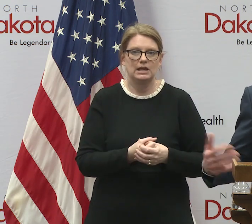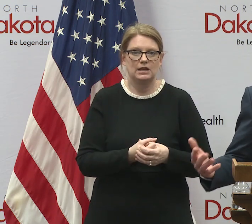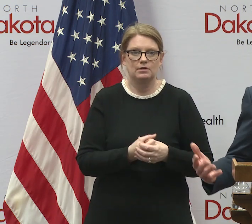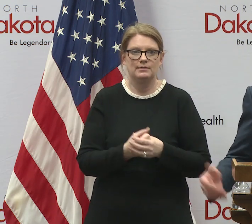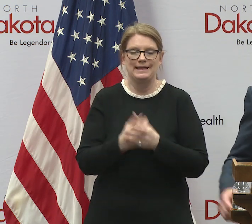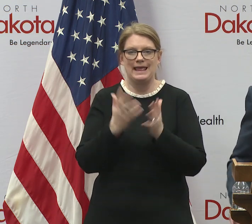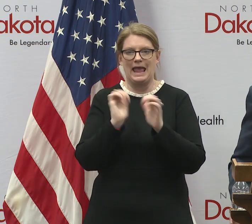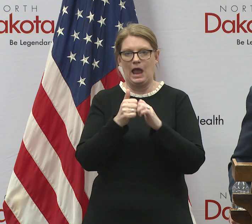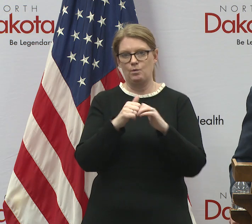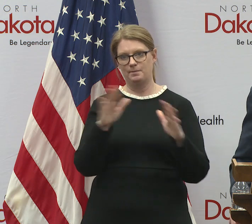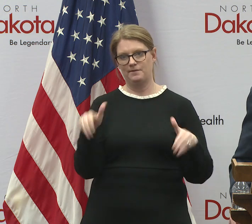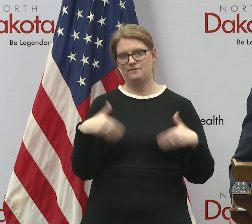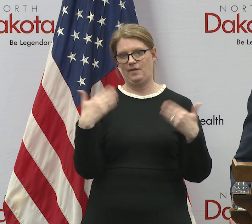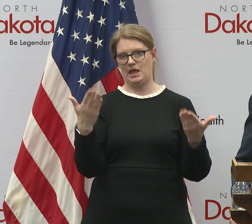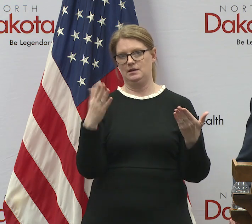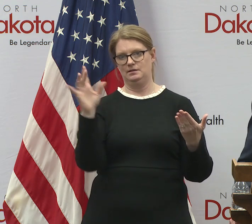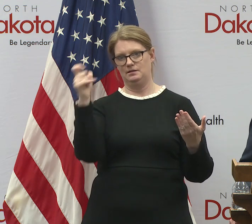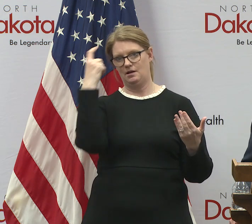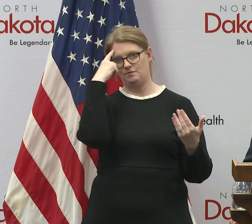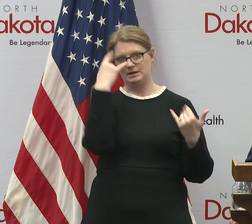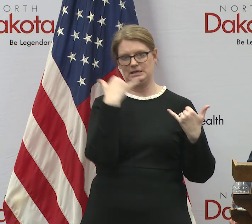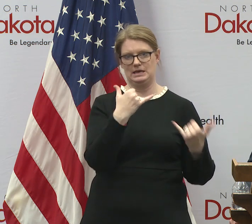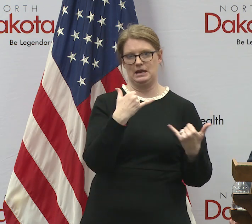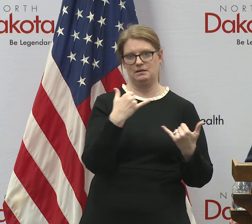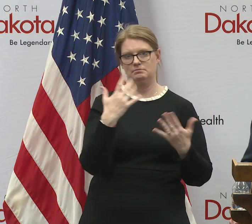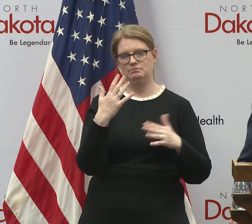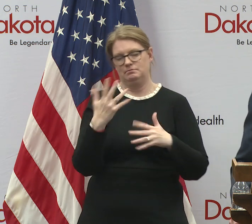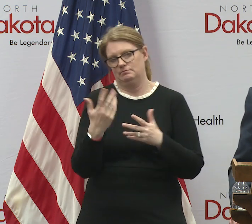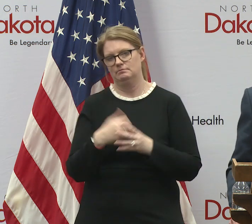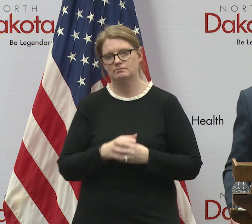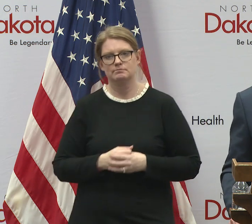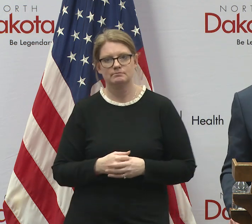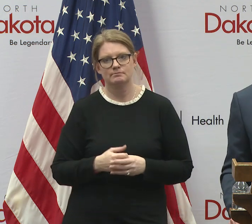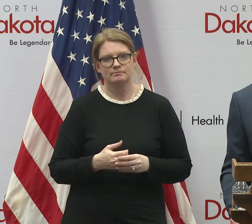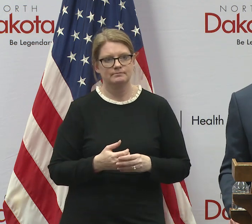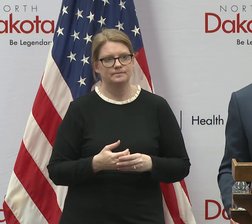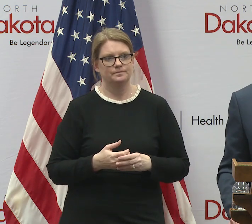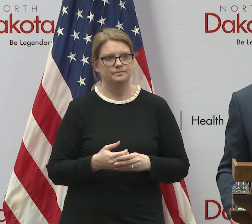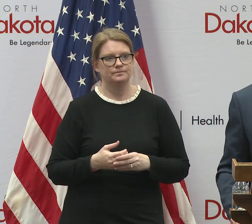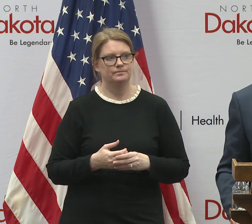of how we're delivering government today versus how we were before.